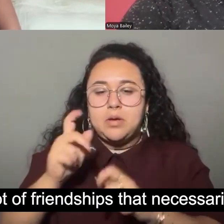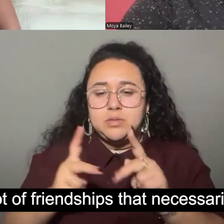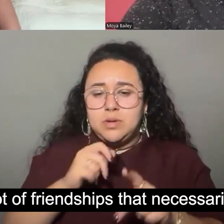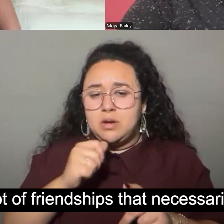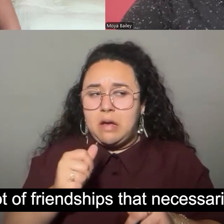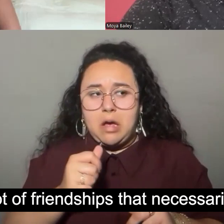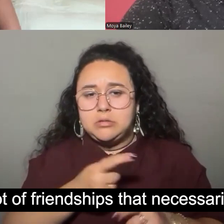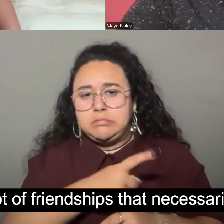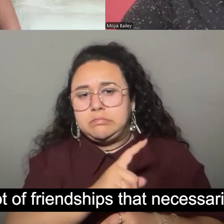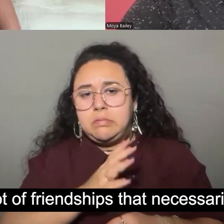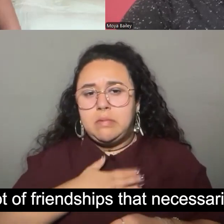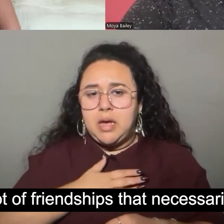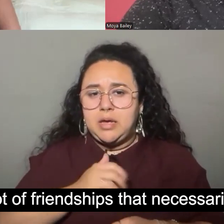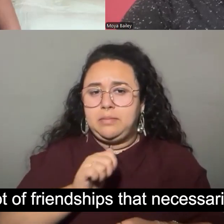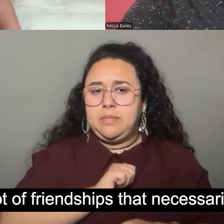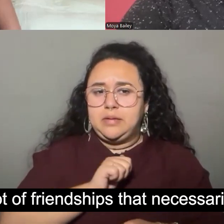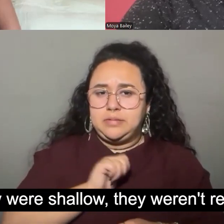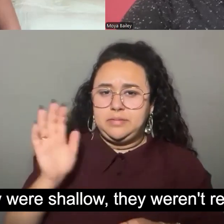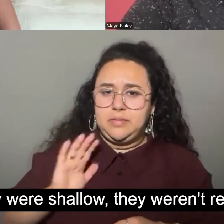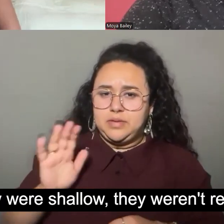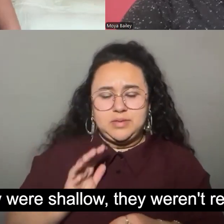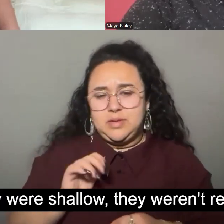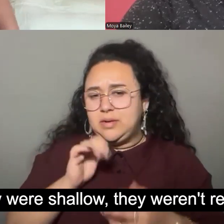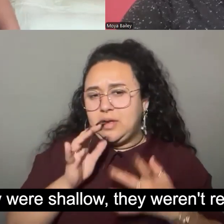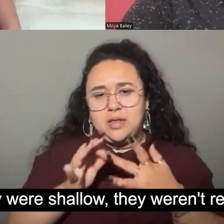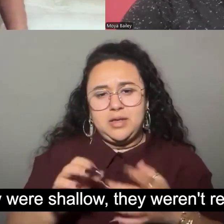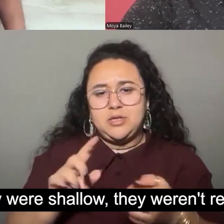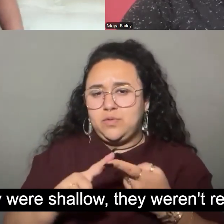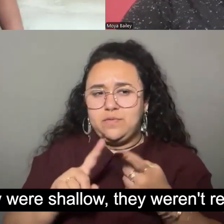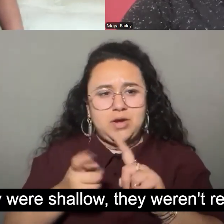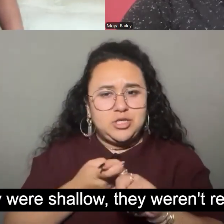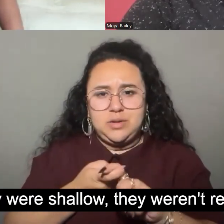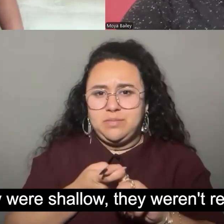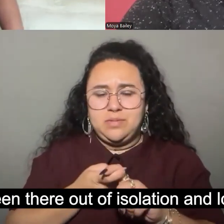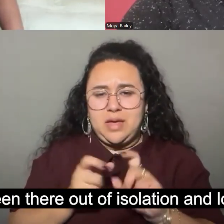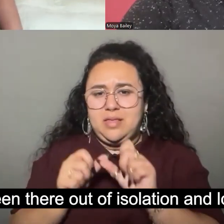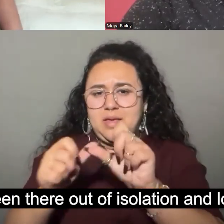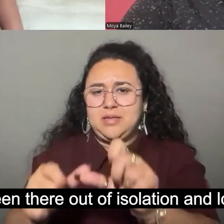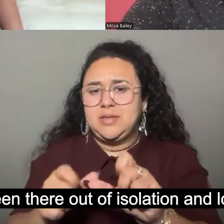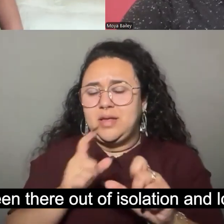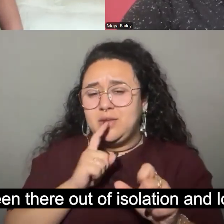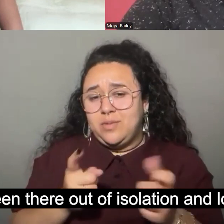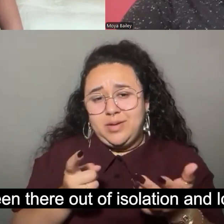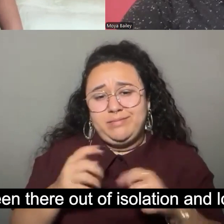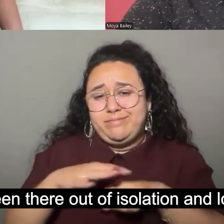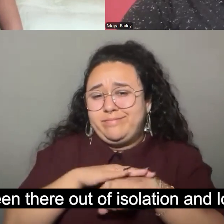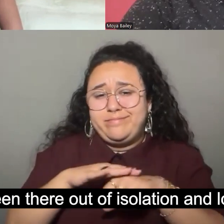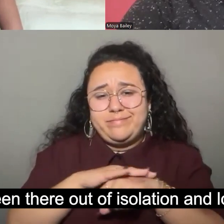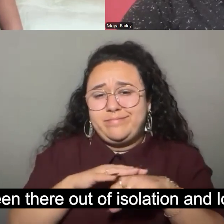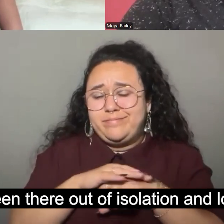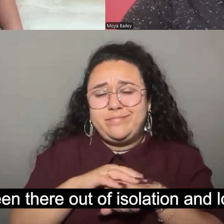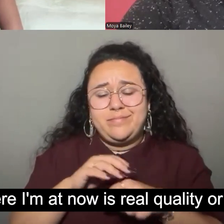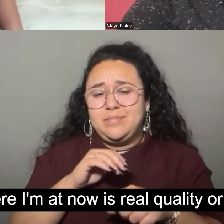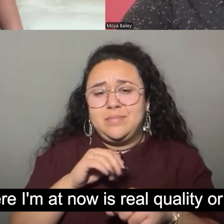that didn't lead to a lot of friendships that necessarily lasted like because they were shallow, they weren't really me, and we've all been there out of isolation